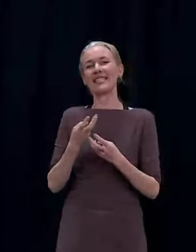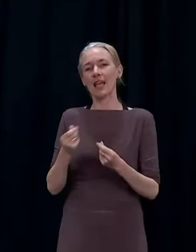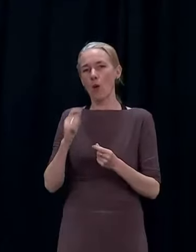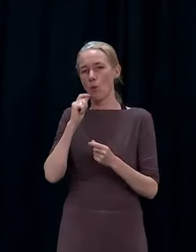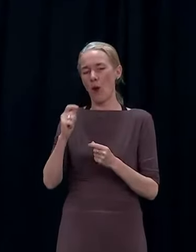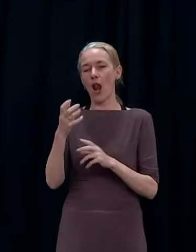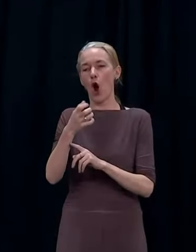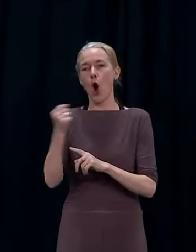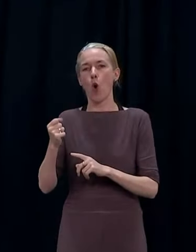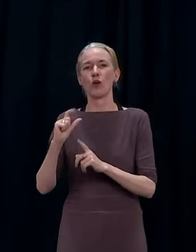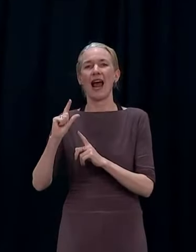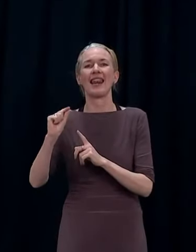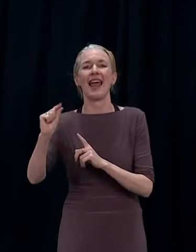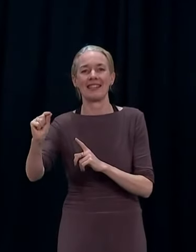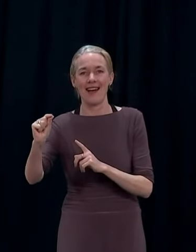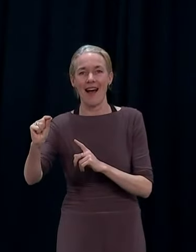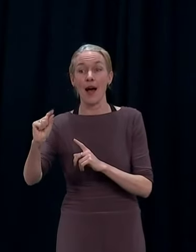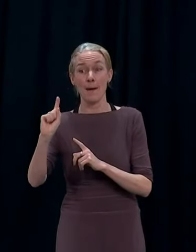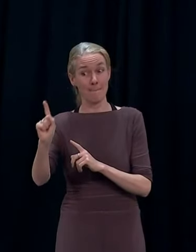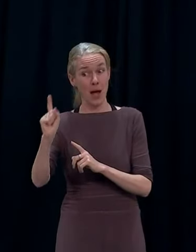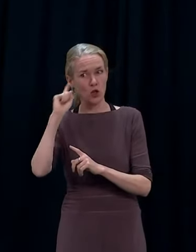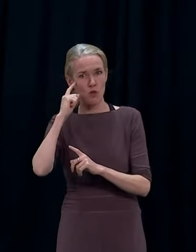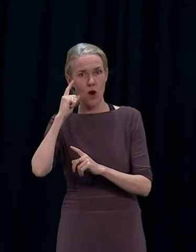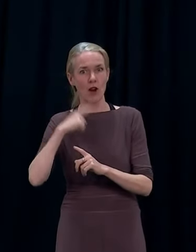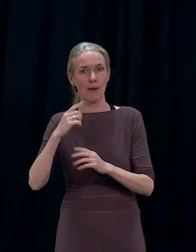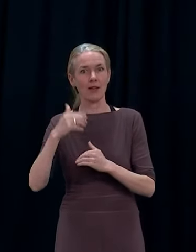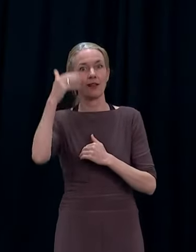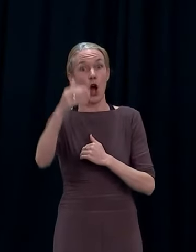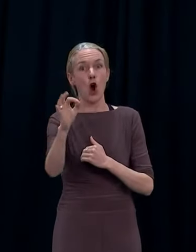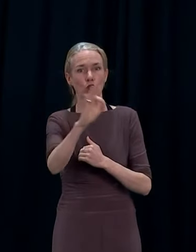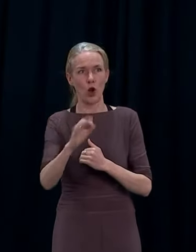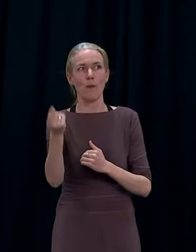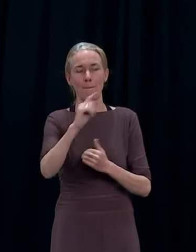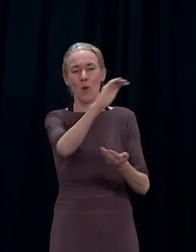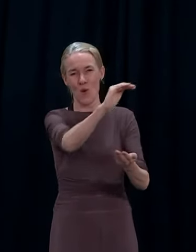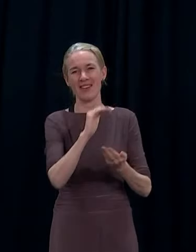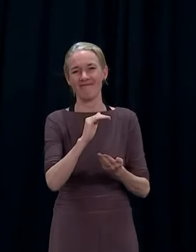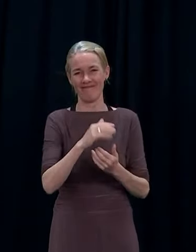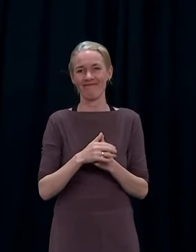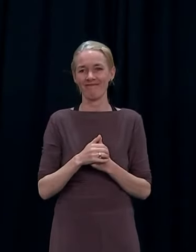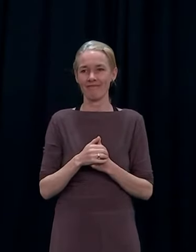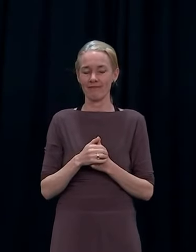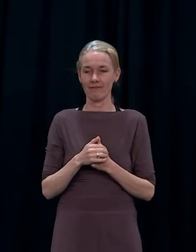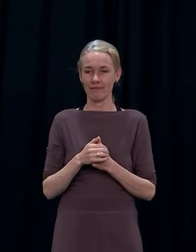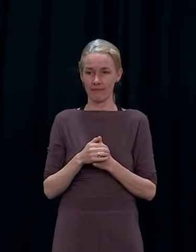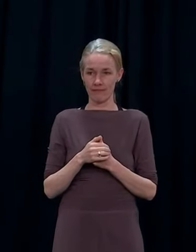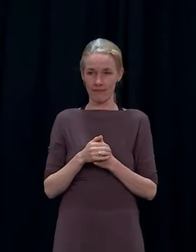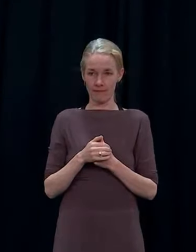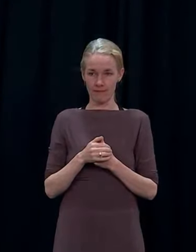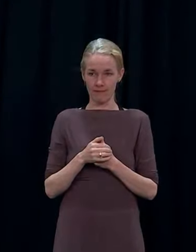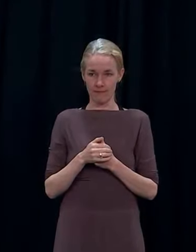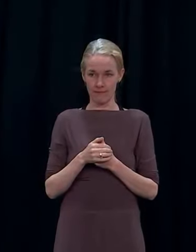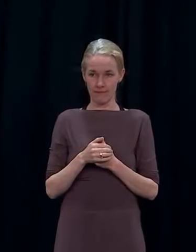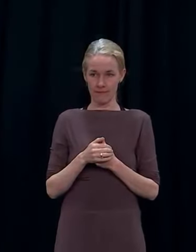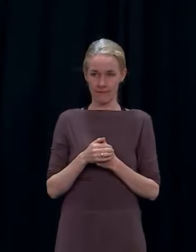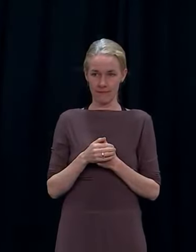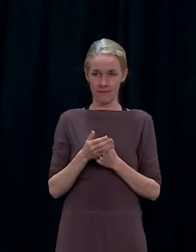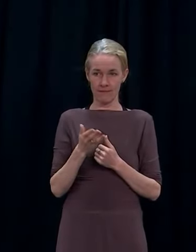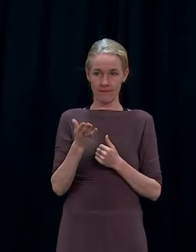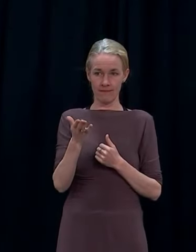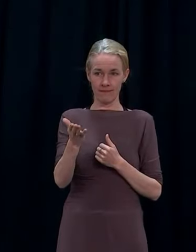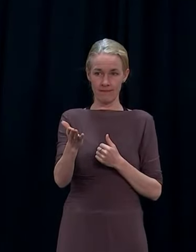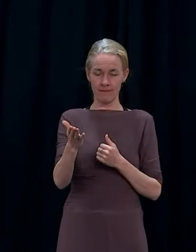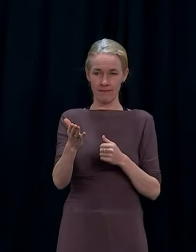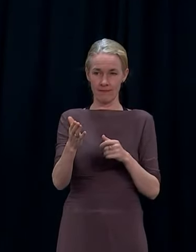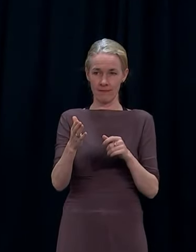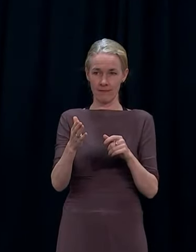then Tova. Yep. We talked about the prior to